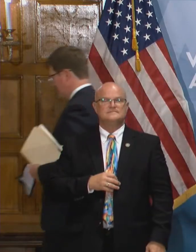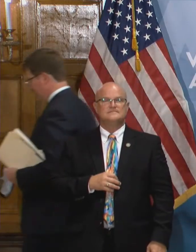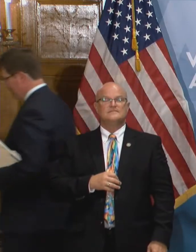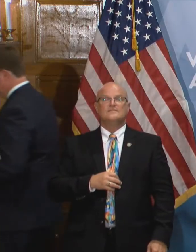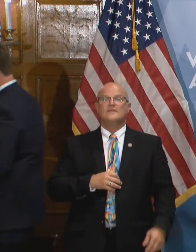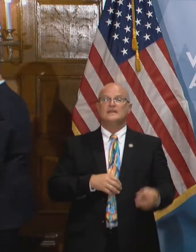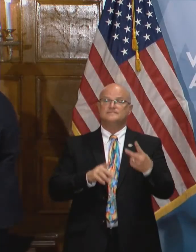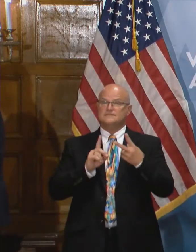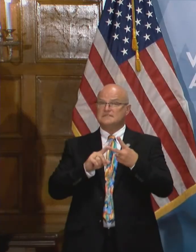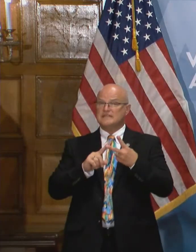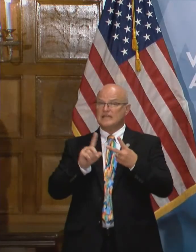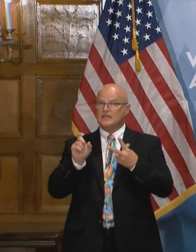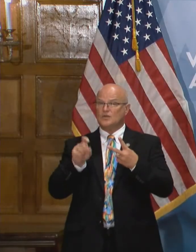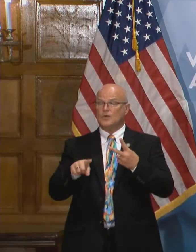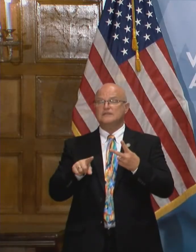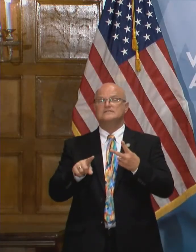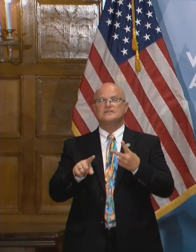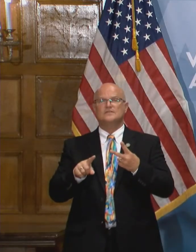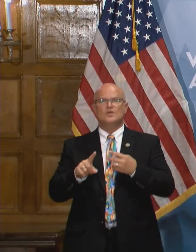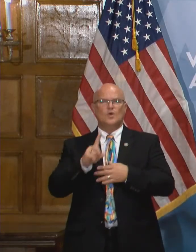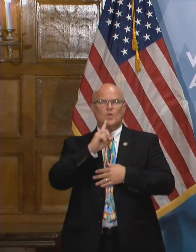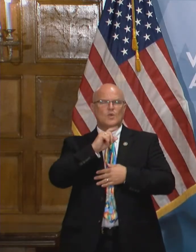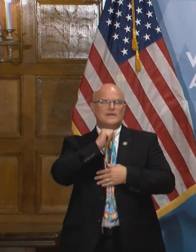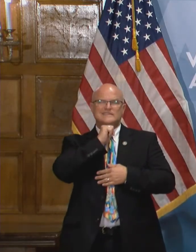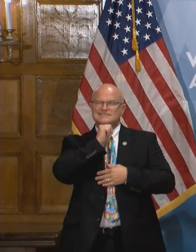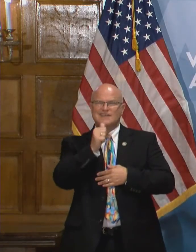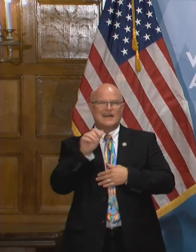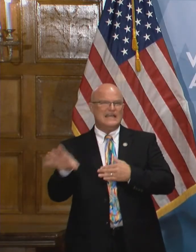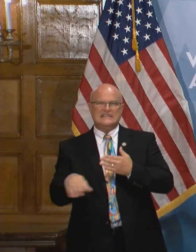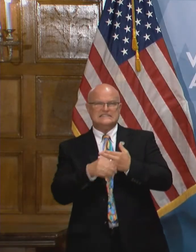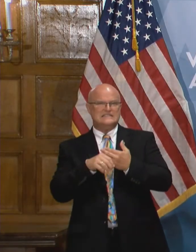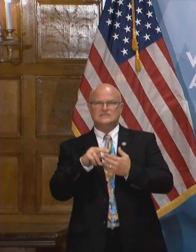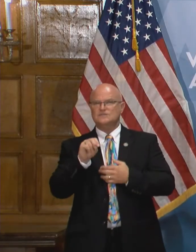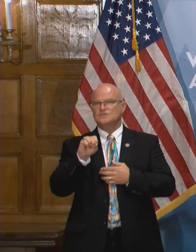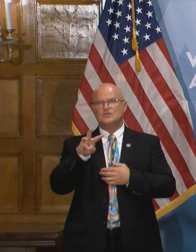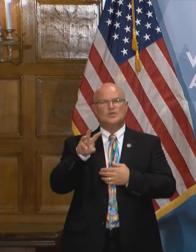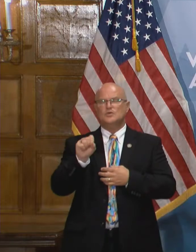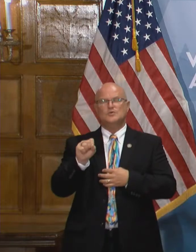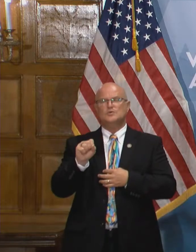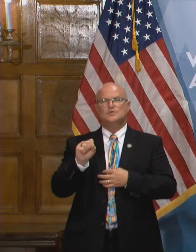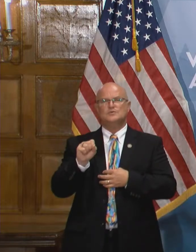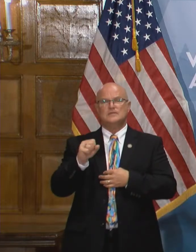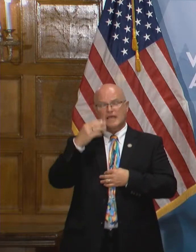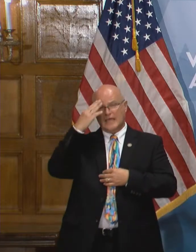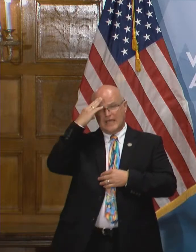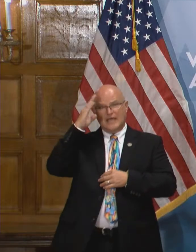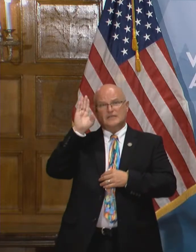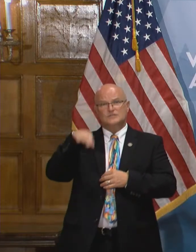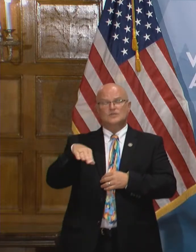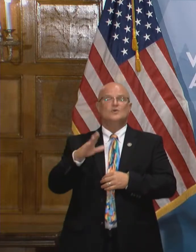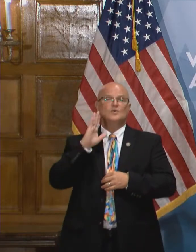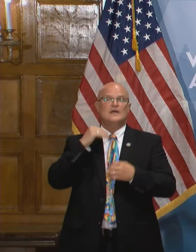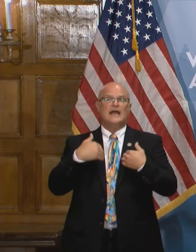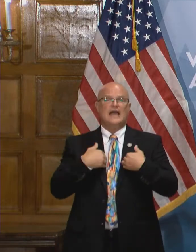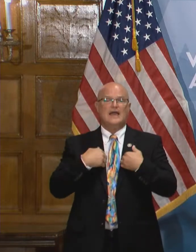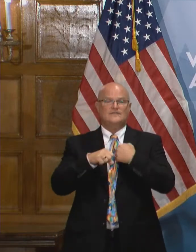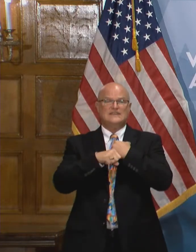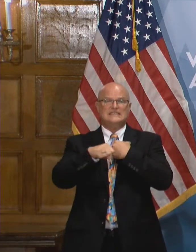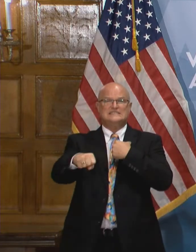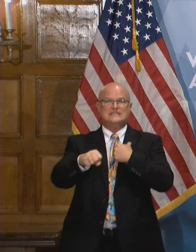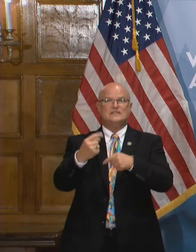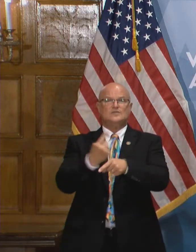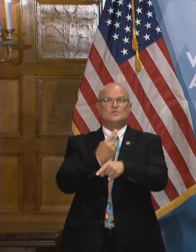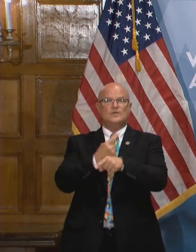And on the second point, Andrew, there's really not any additional news. As you know, they're going to have the extended